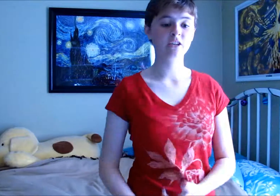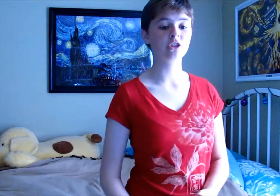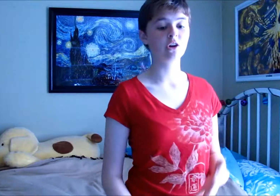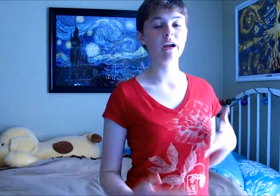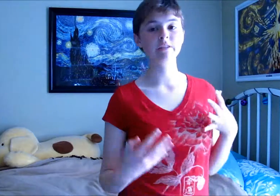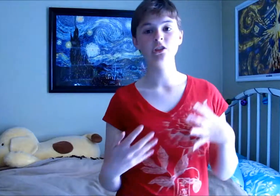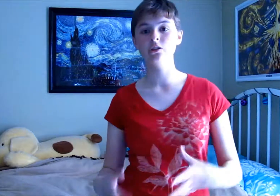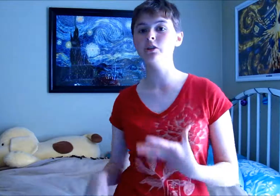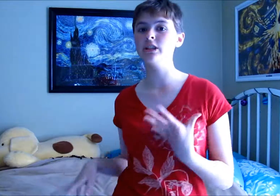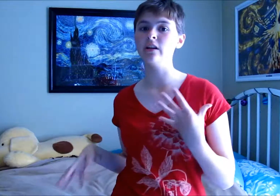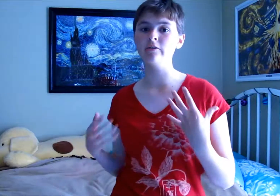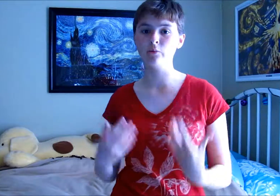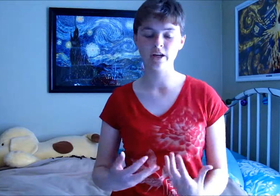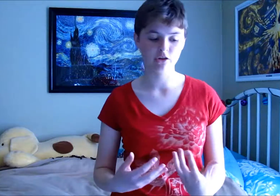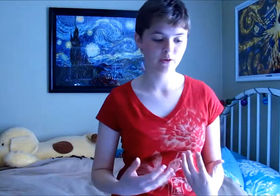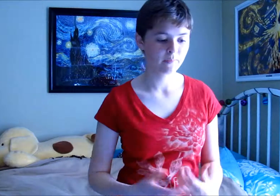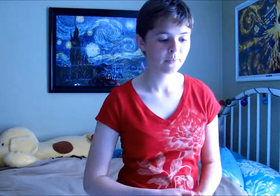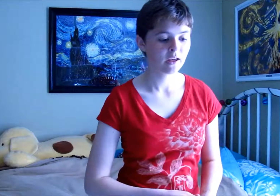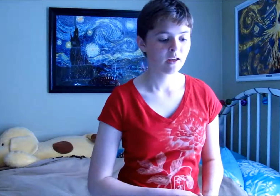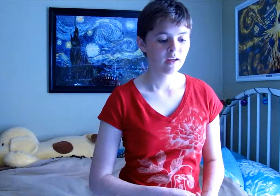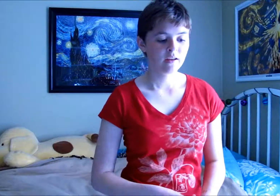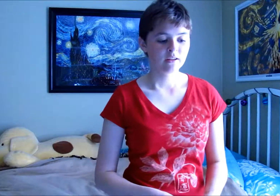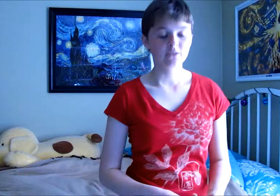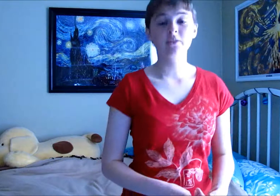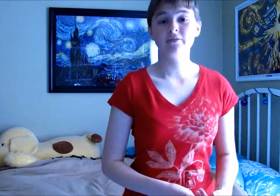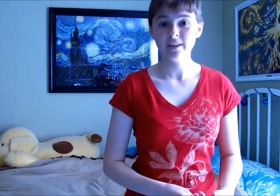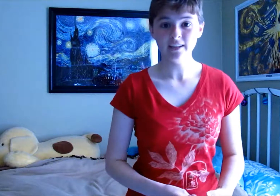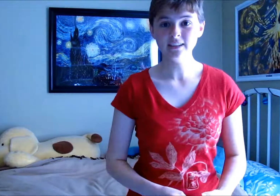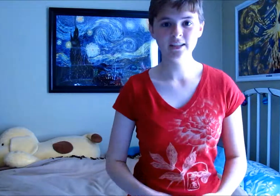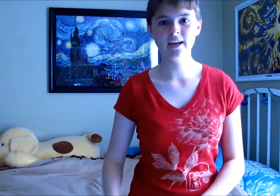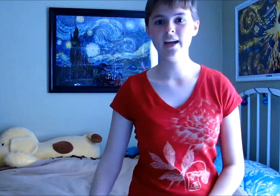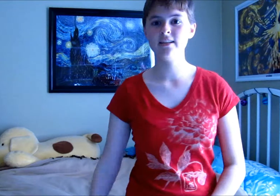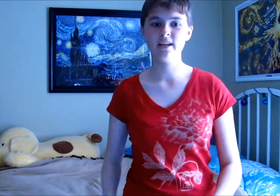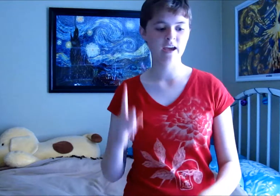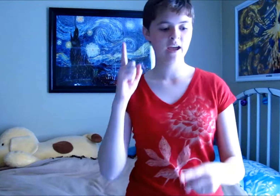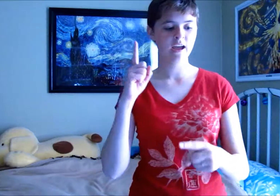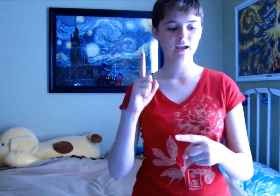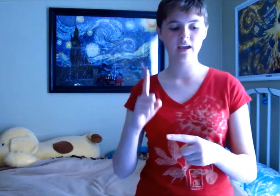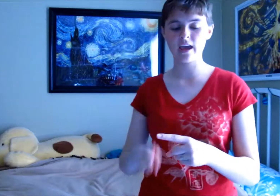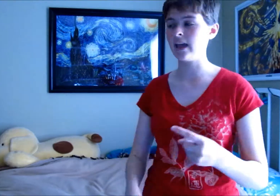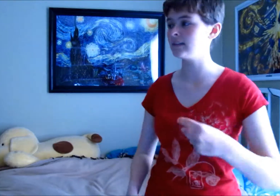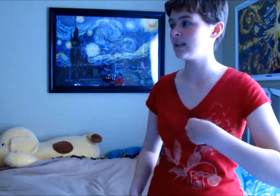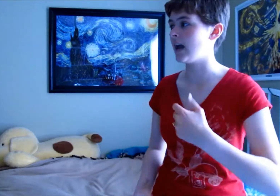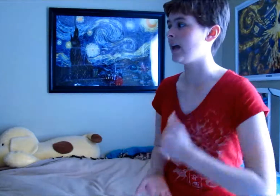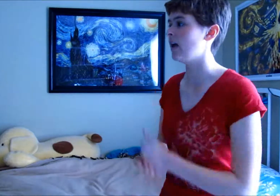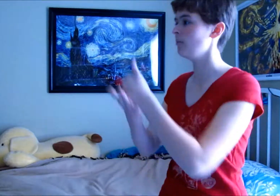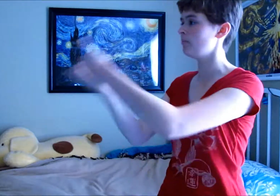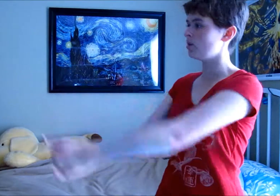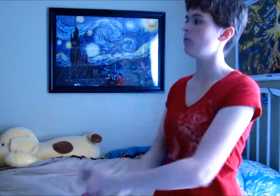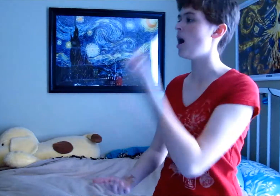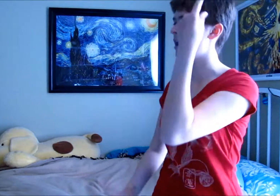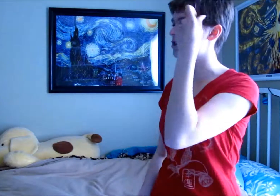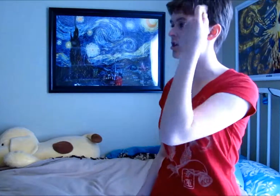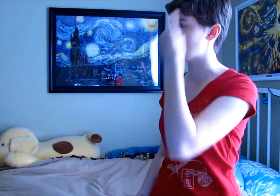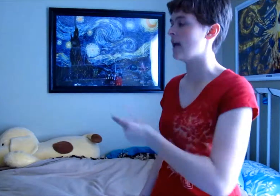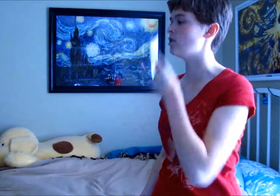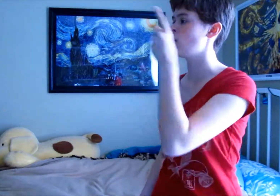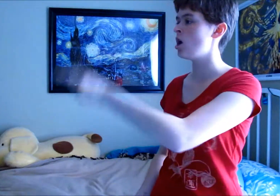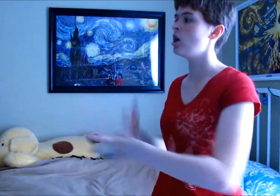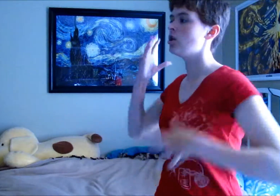you're having delusions of grandeur? So for this, I did, can't I help you understand you